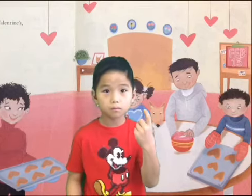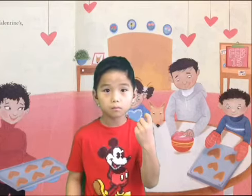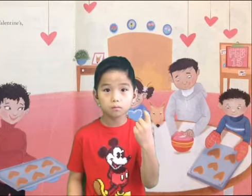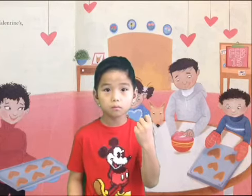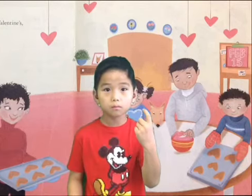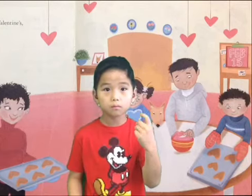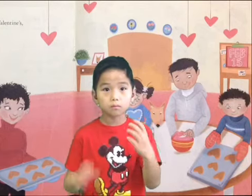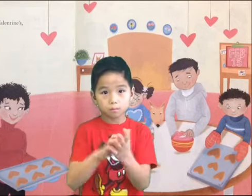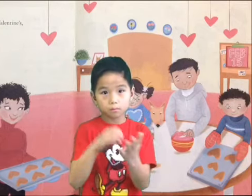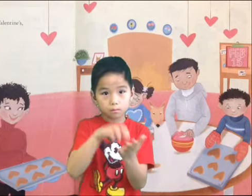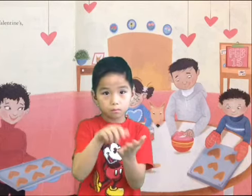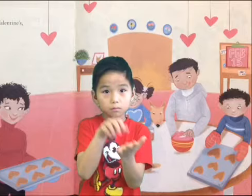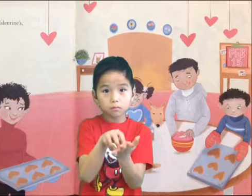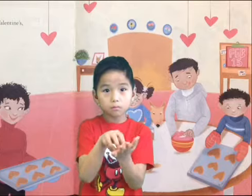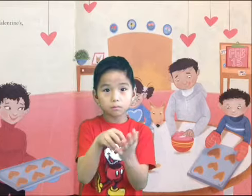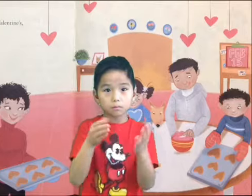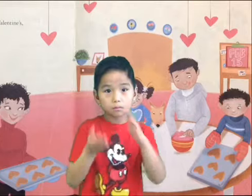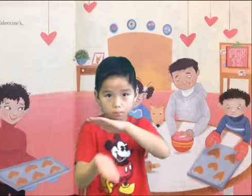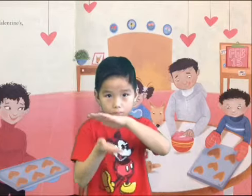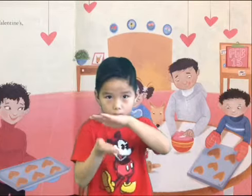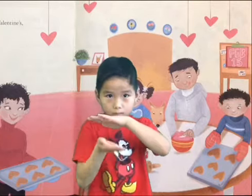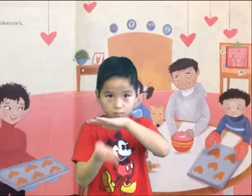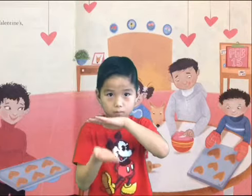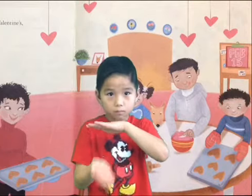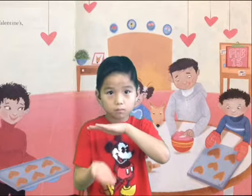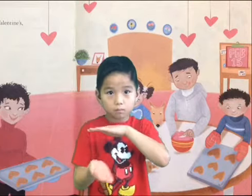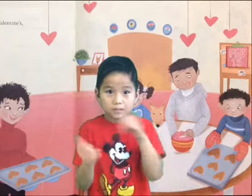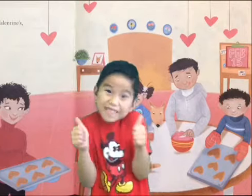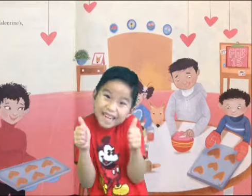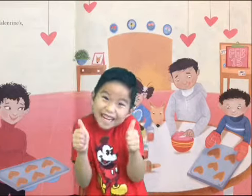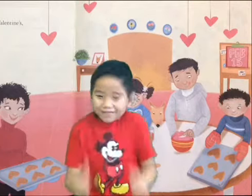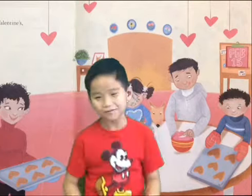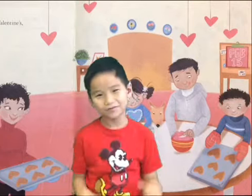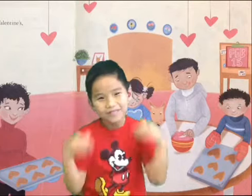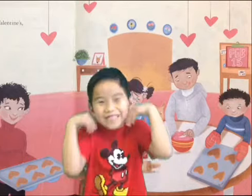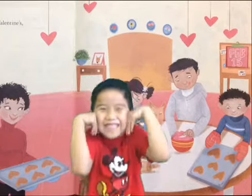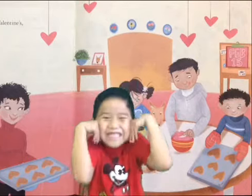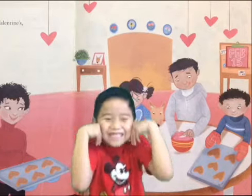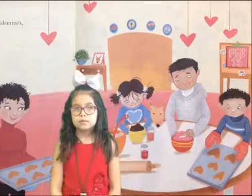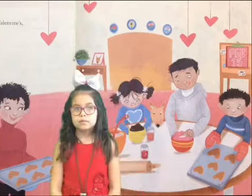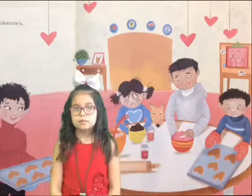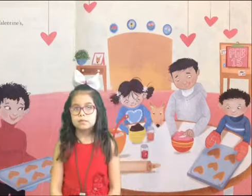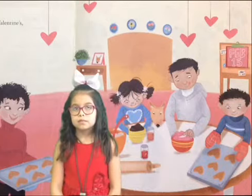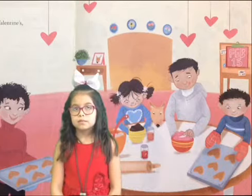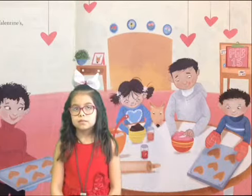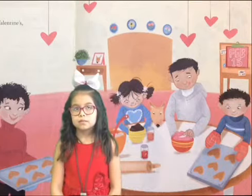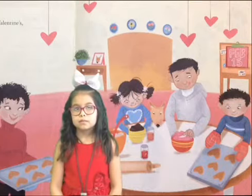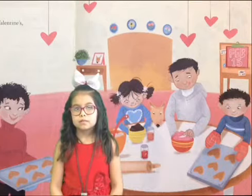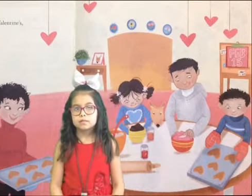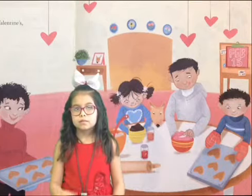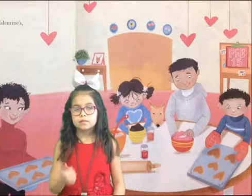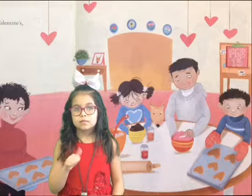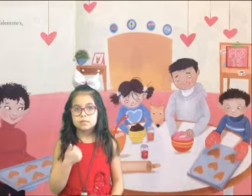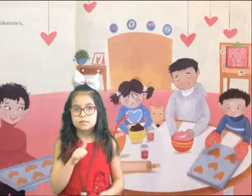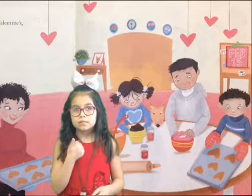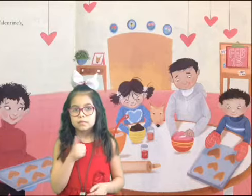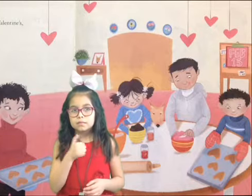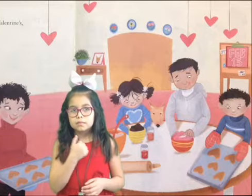Eleven cooking, baking, ten